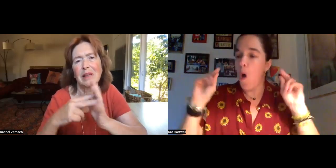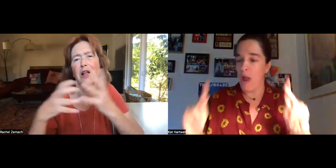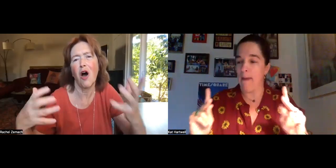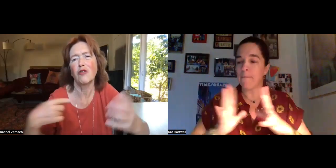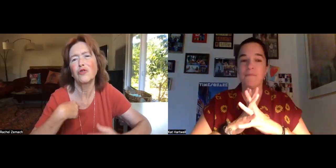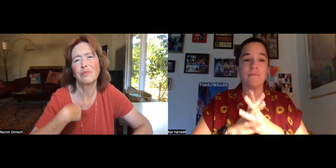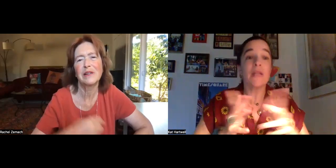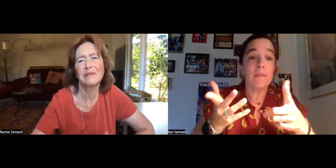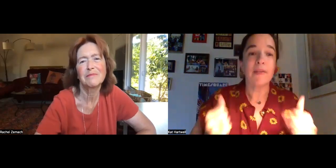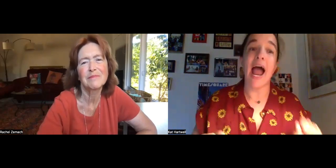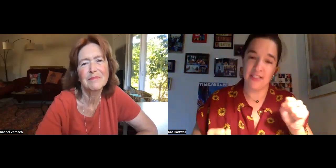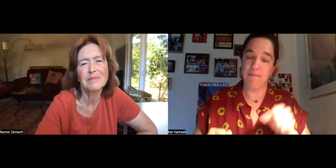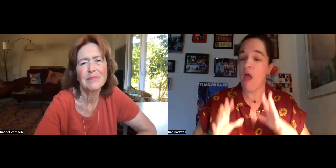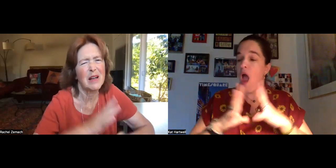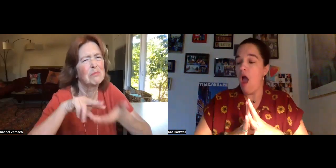Okay. Yeah.